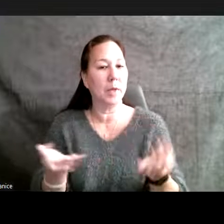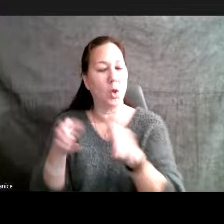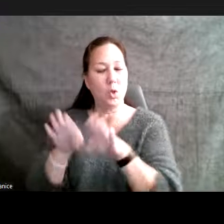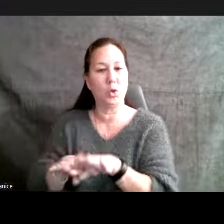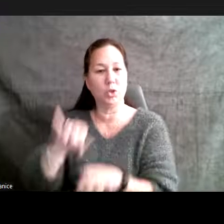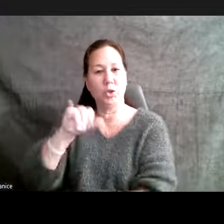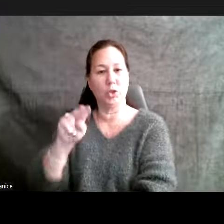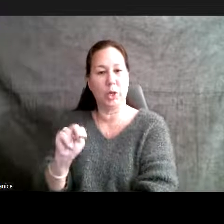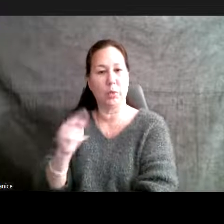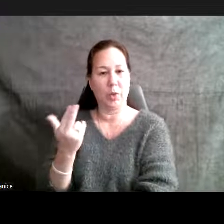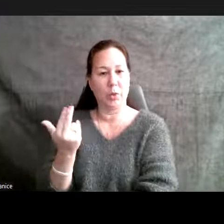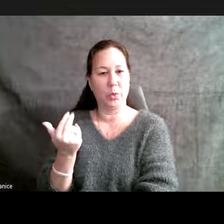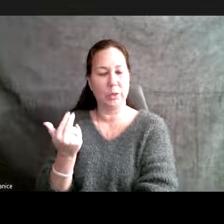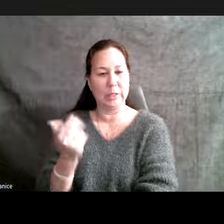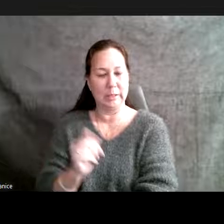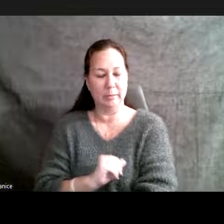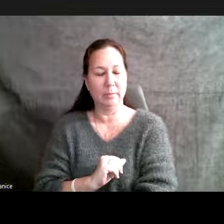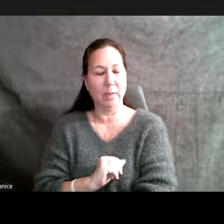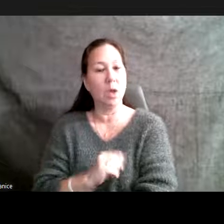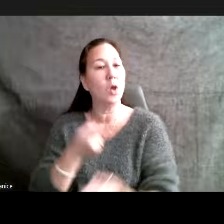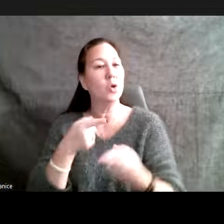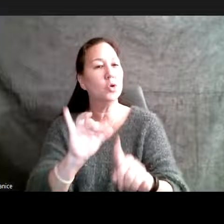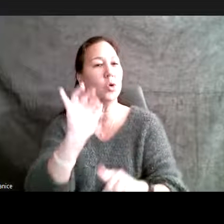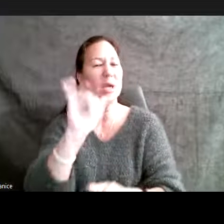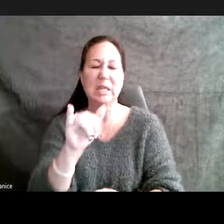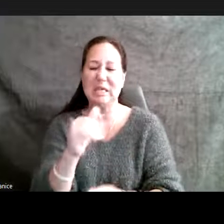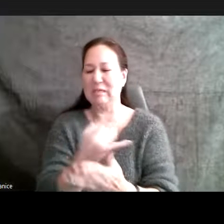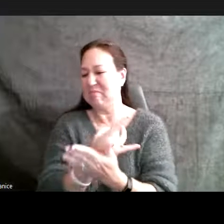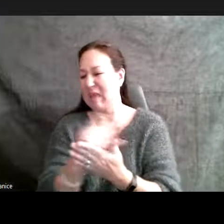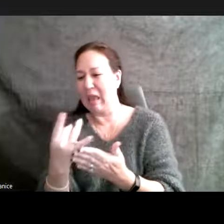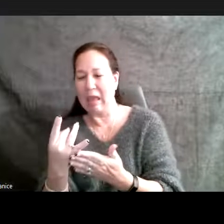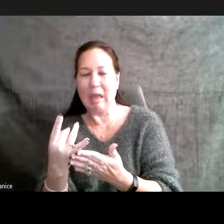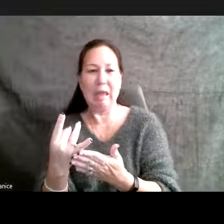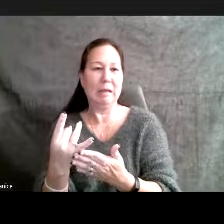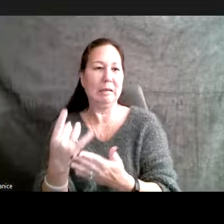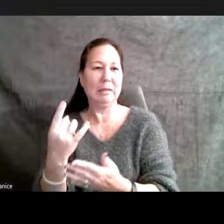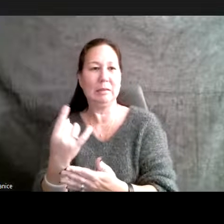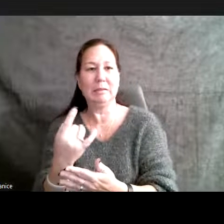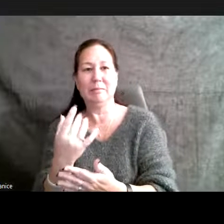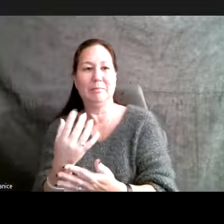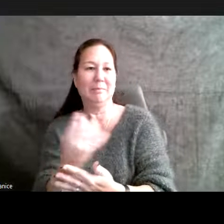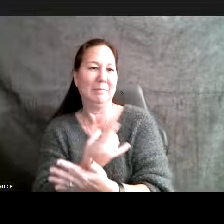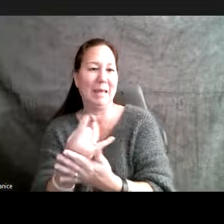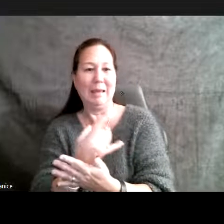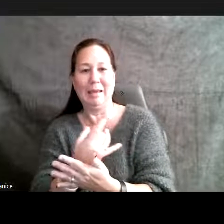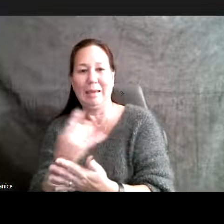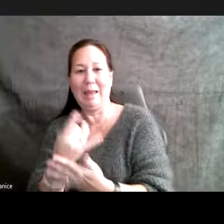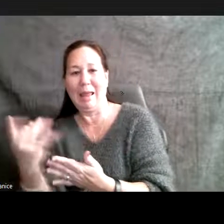during these 8.5, 9 weeks, we will have the website active so that we will